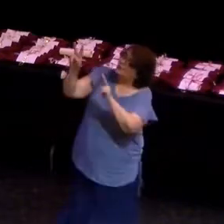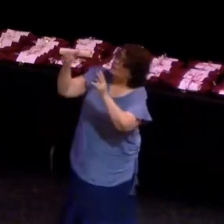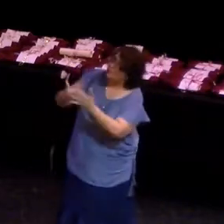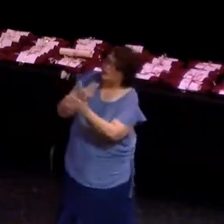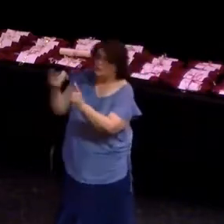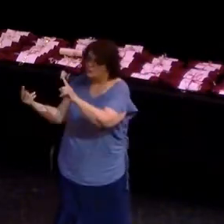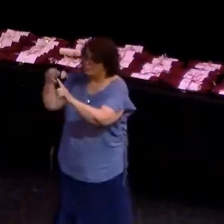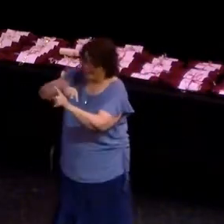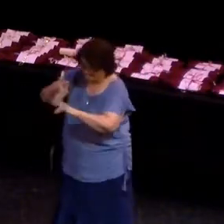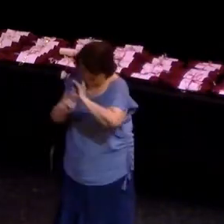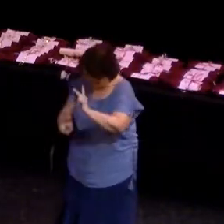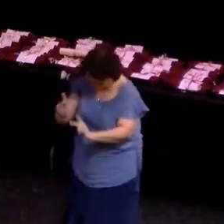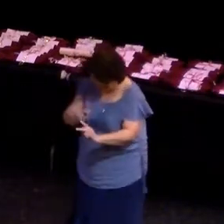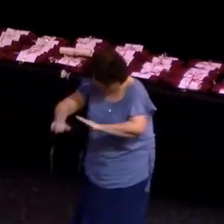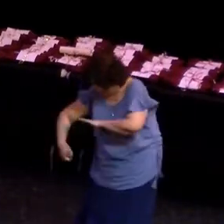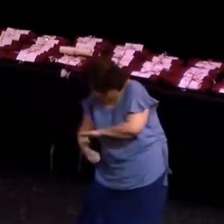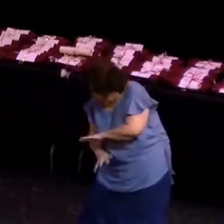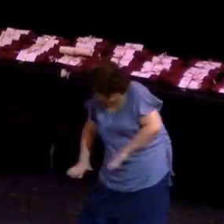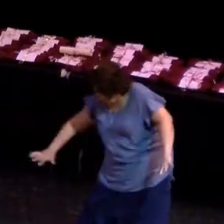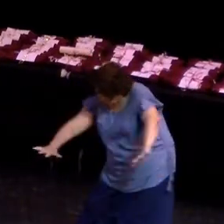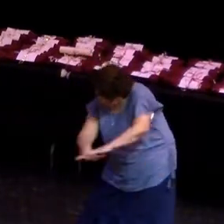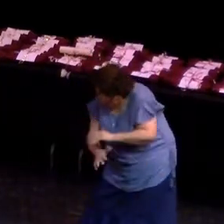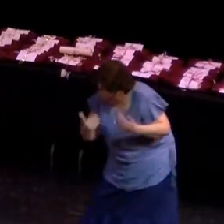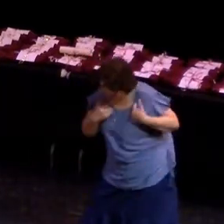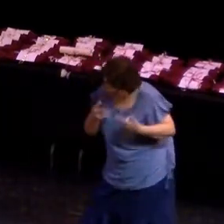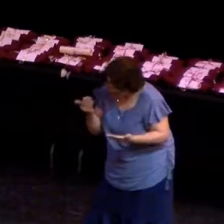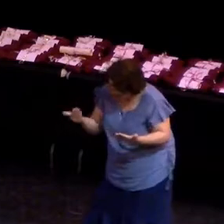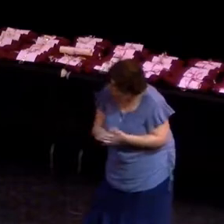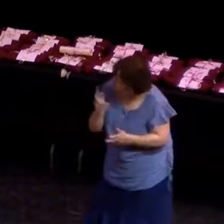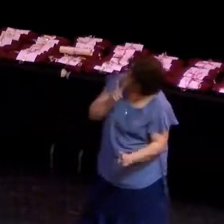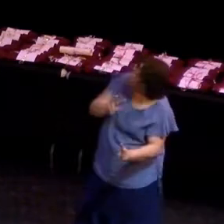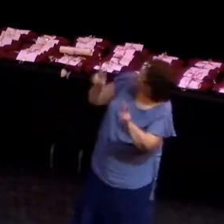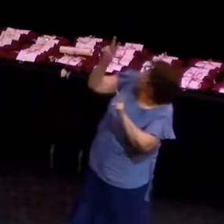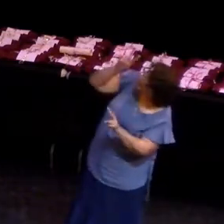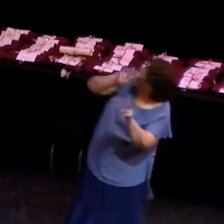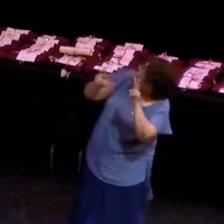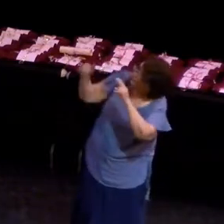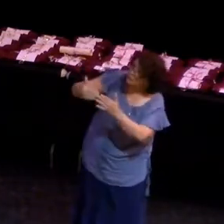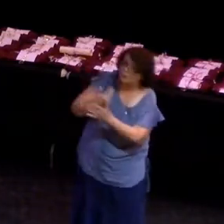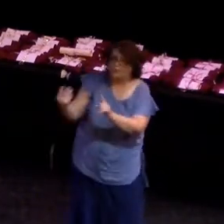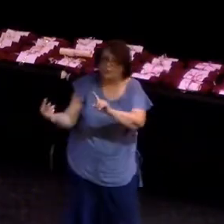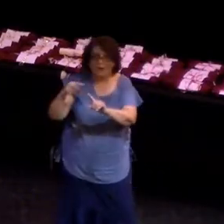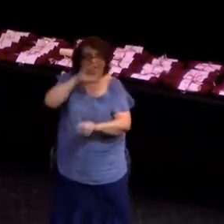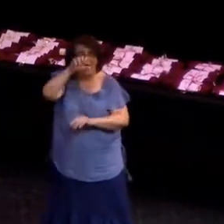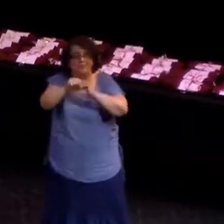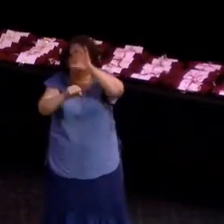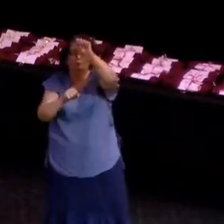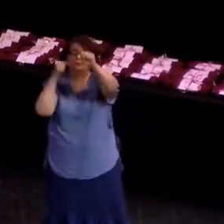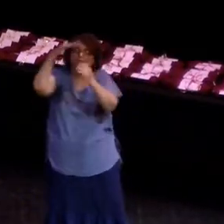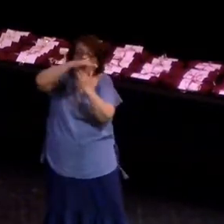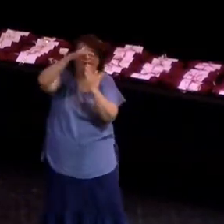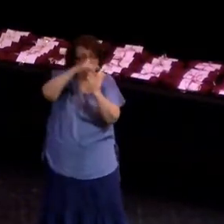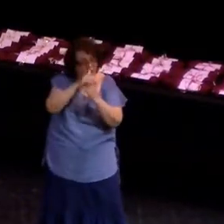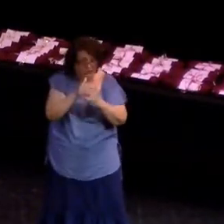on the ground will be selected. I was looking up to a new viewpoint, climbed to the top just to ditch that